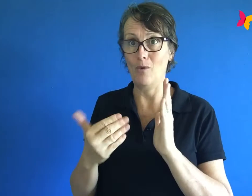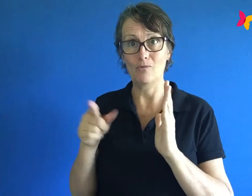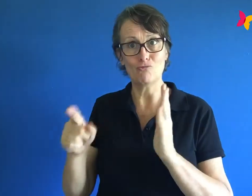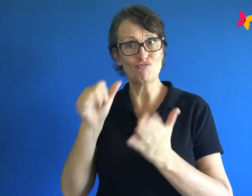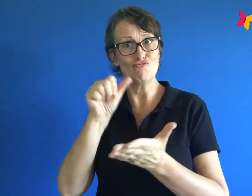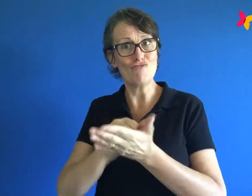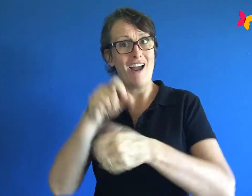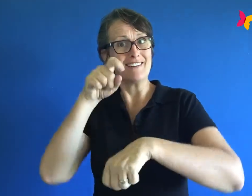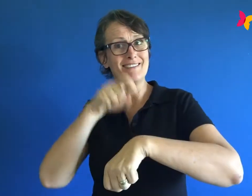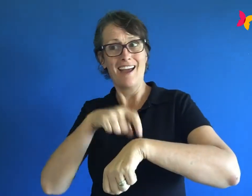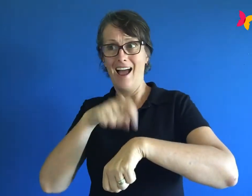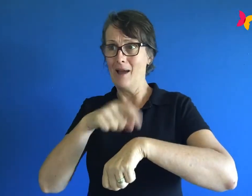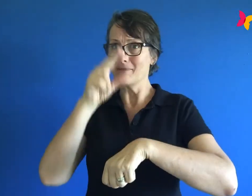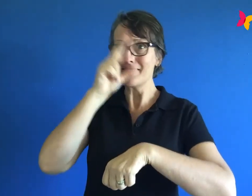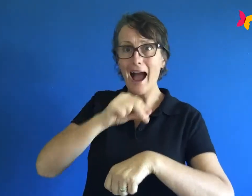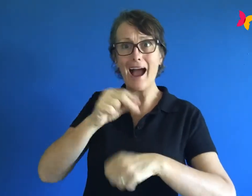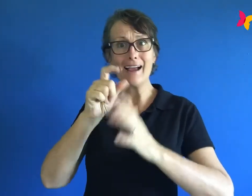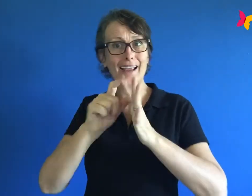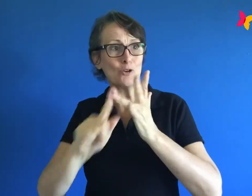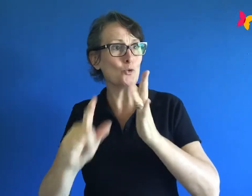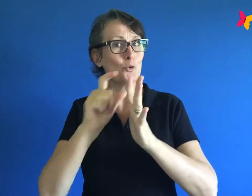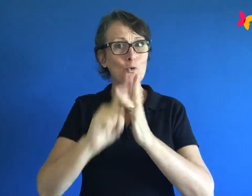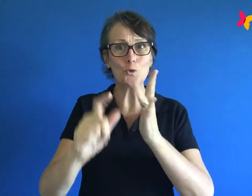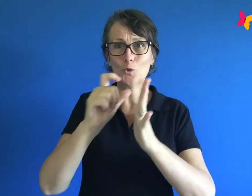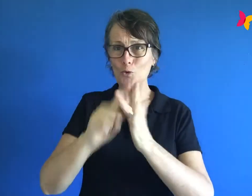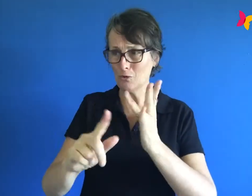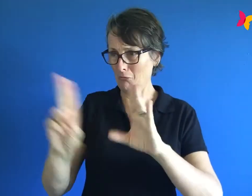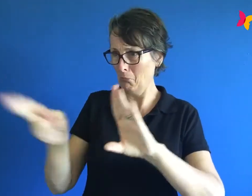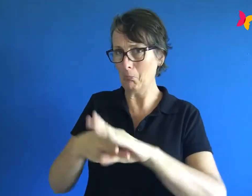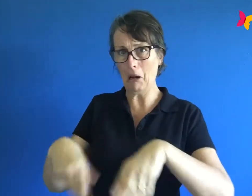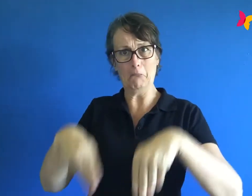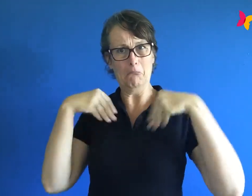you can't get out of bed. I just didn't understand it.